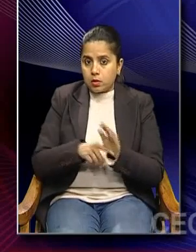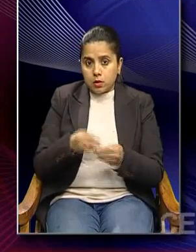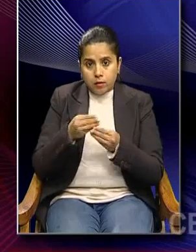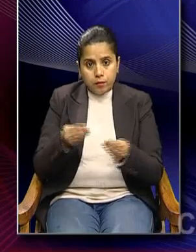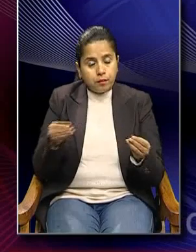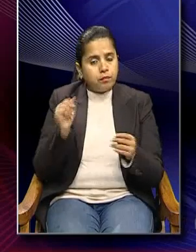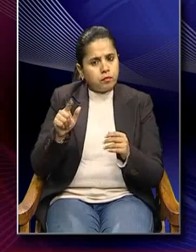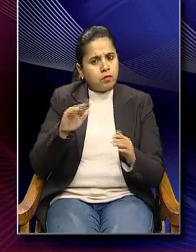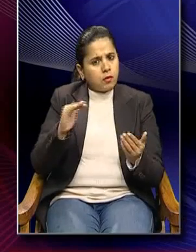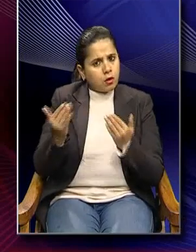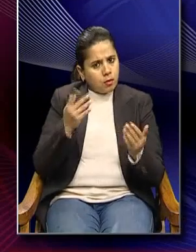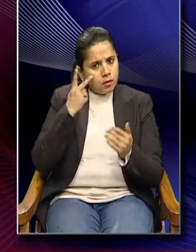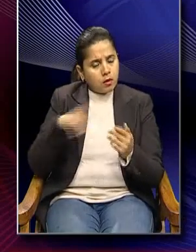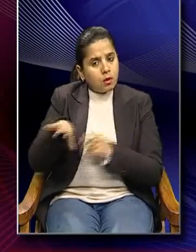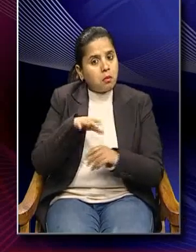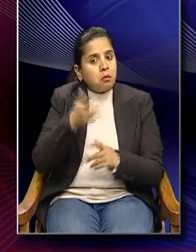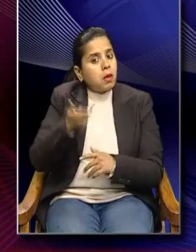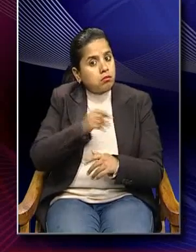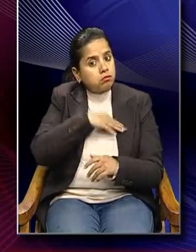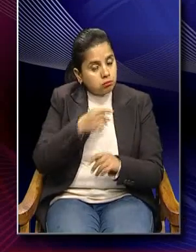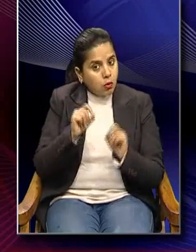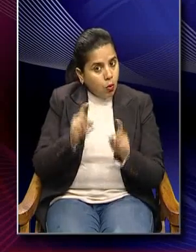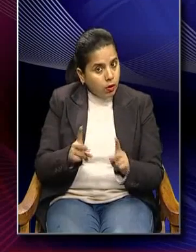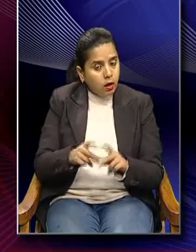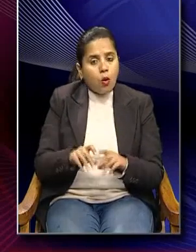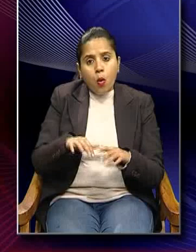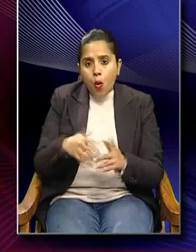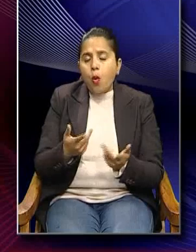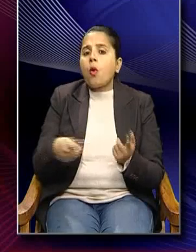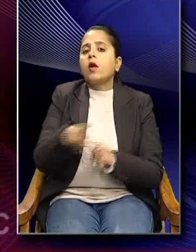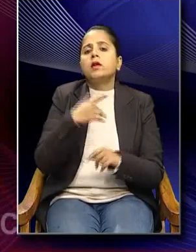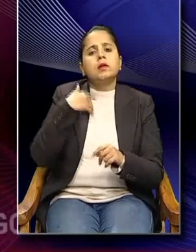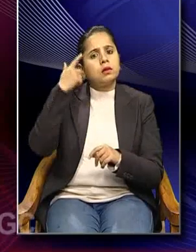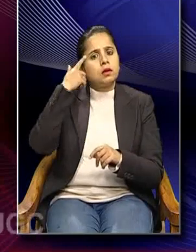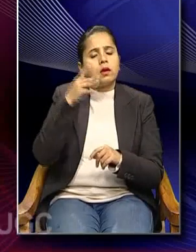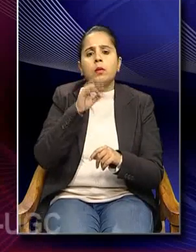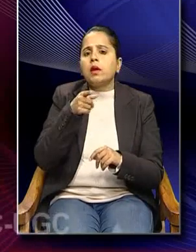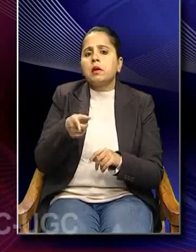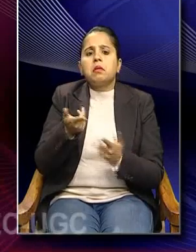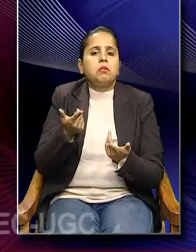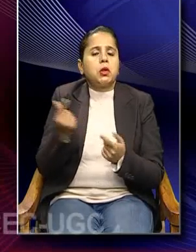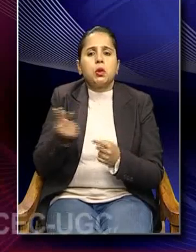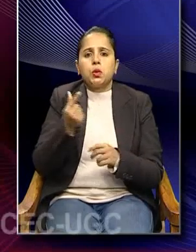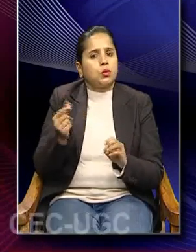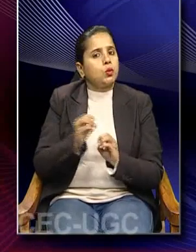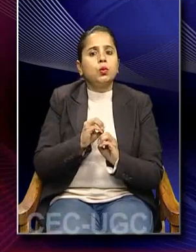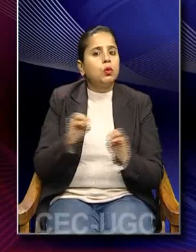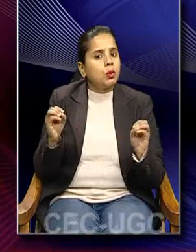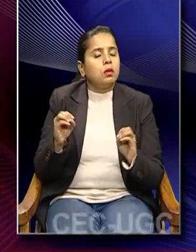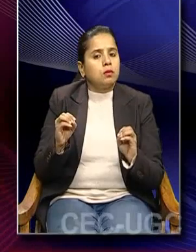measure them and put cost to it, or it is an unnecessary